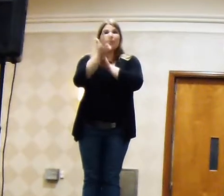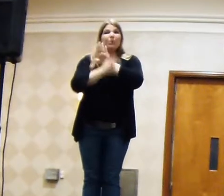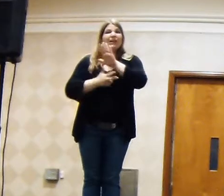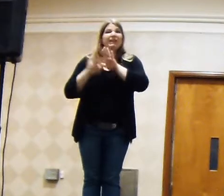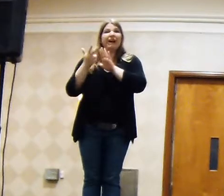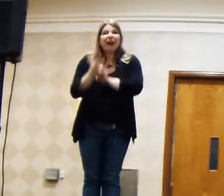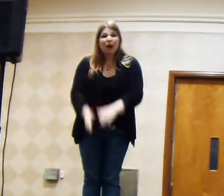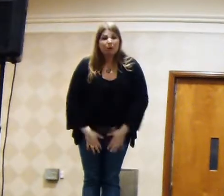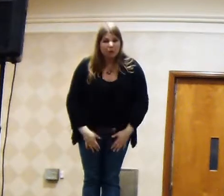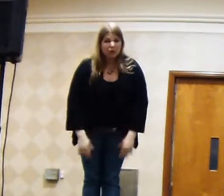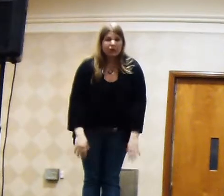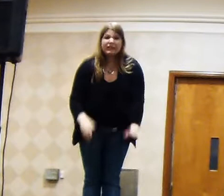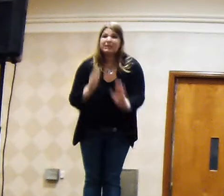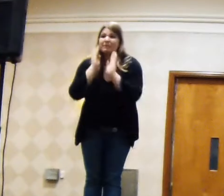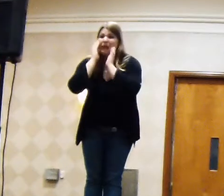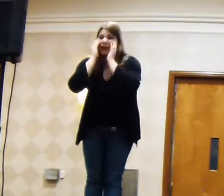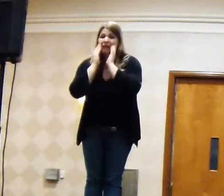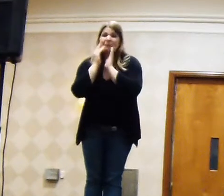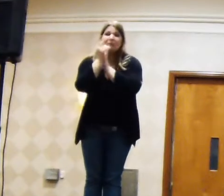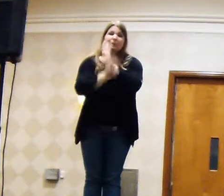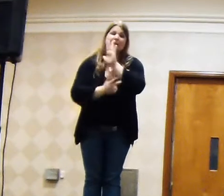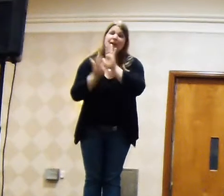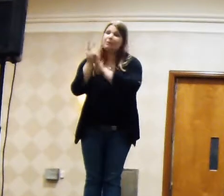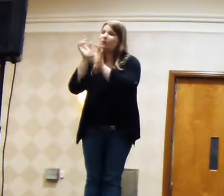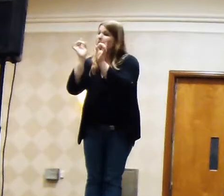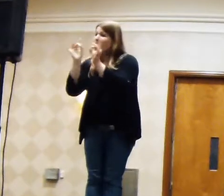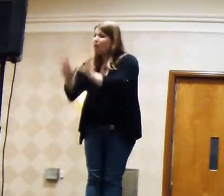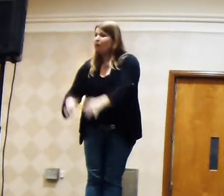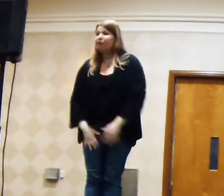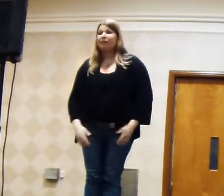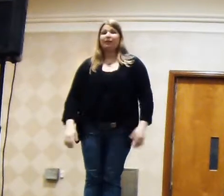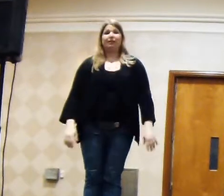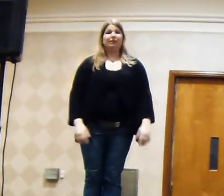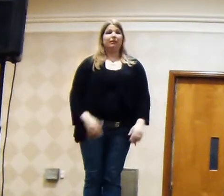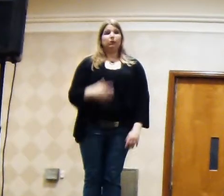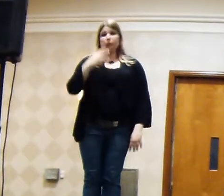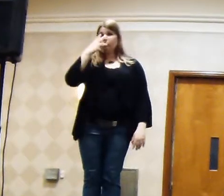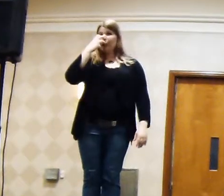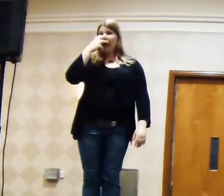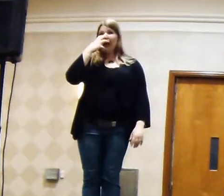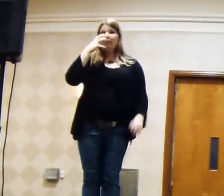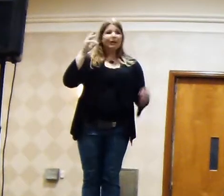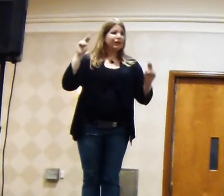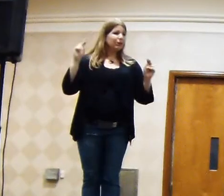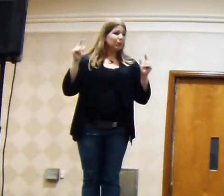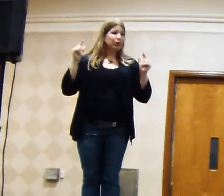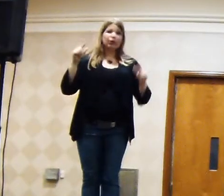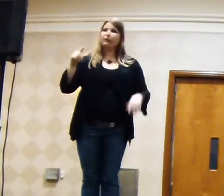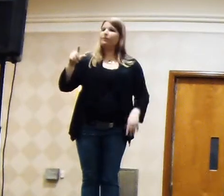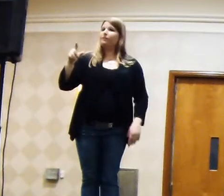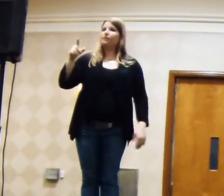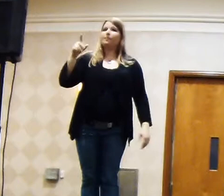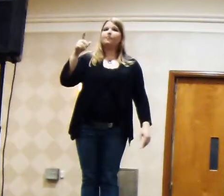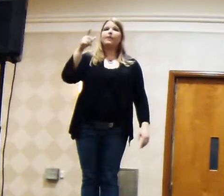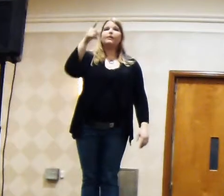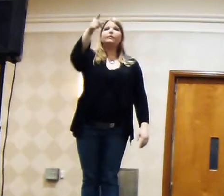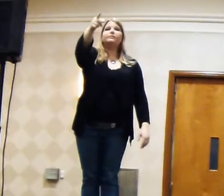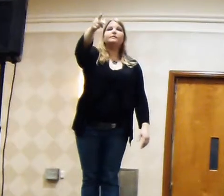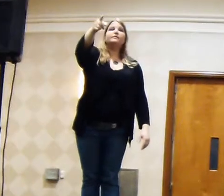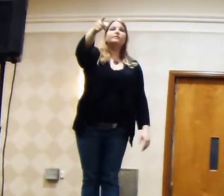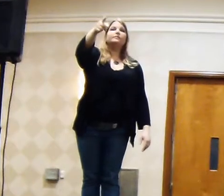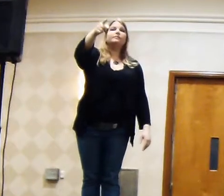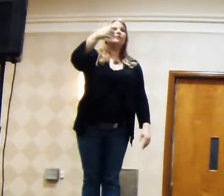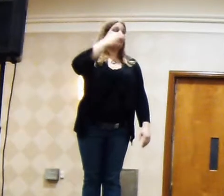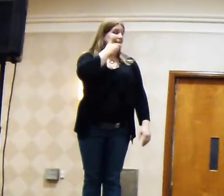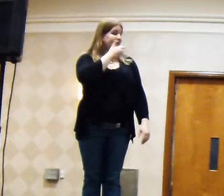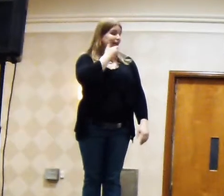3 hours. Yeah. You're just sitting there. It's horrible. Yeah. Someone's crabby. No good. Yeah, no fun. Hi there. Hi. First of all, thanks for coming